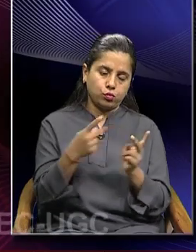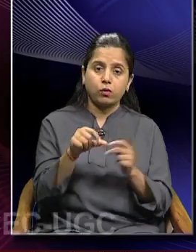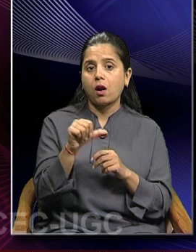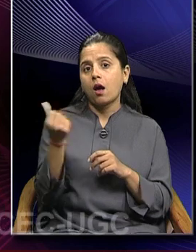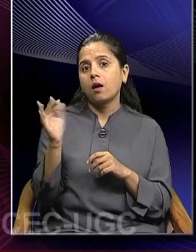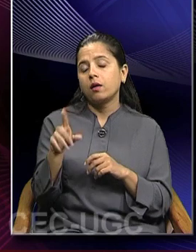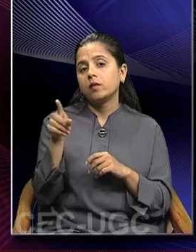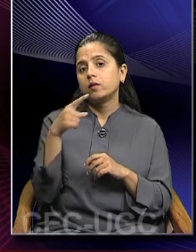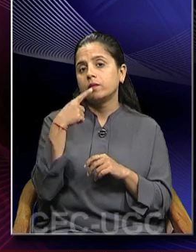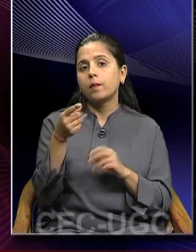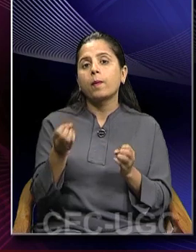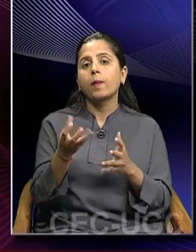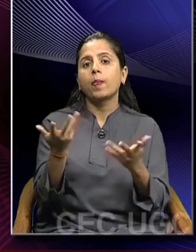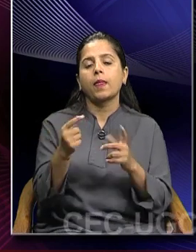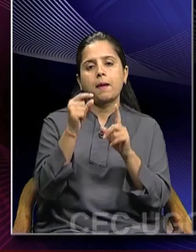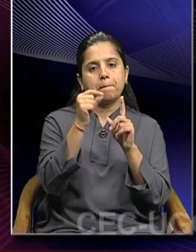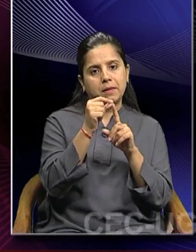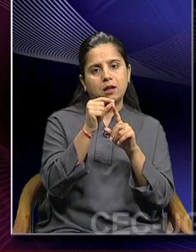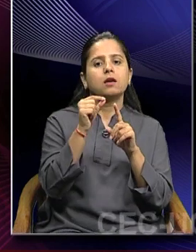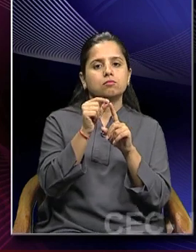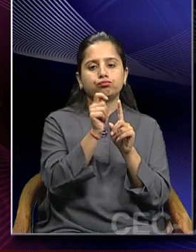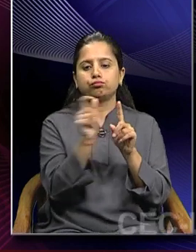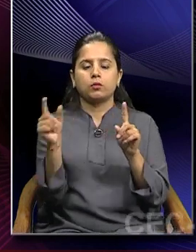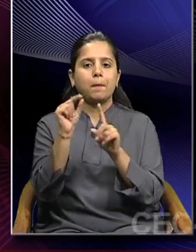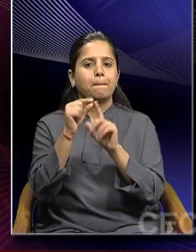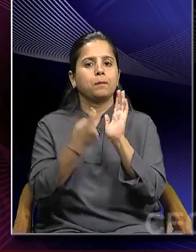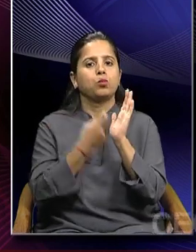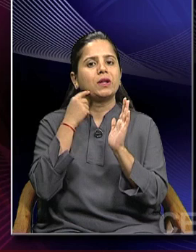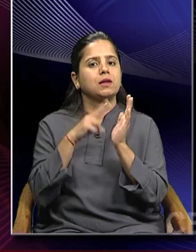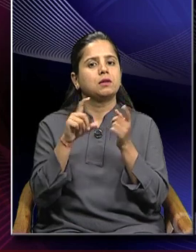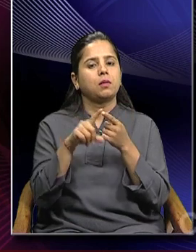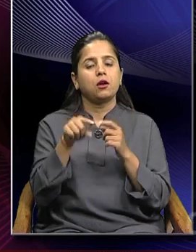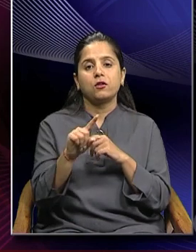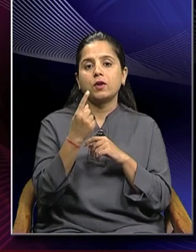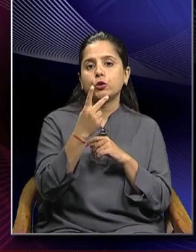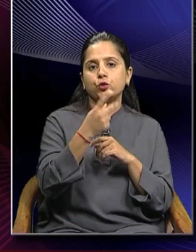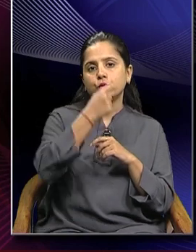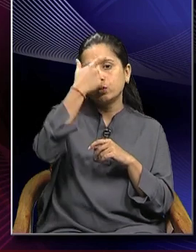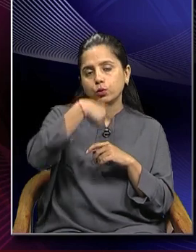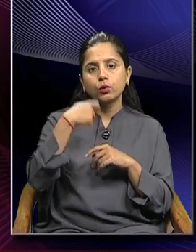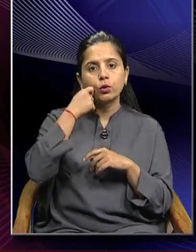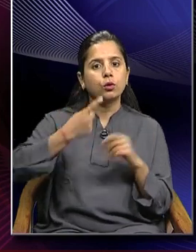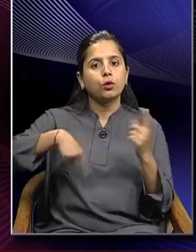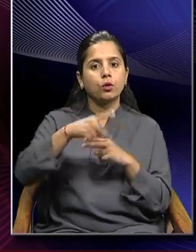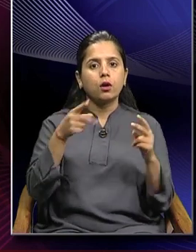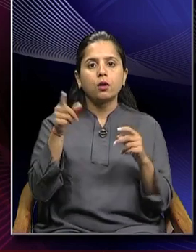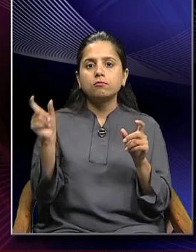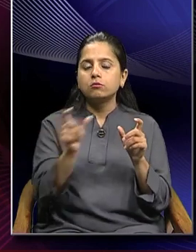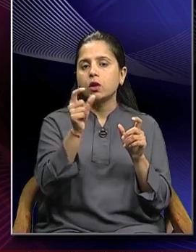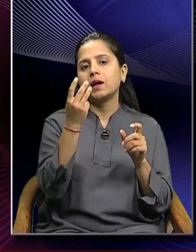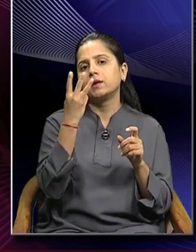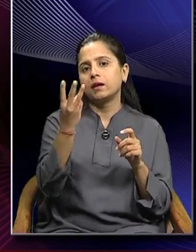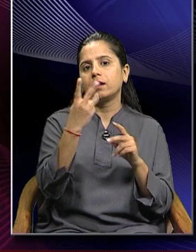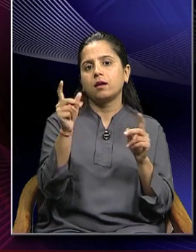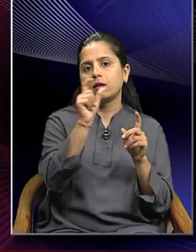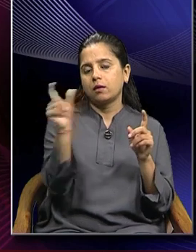principle called which starts from the P principle. P principle refers to human personality, which displays three components.